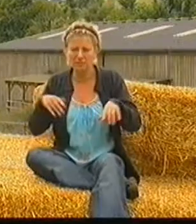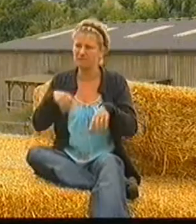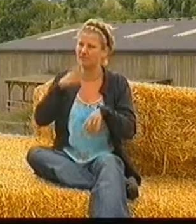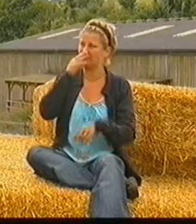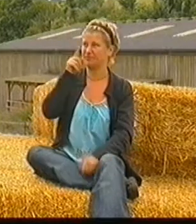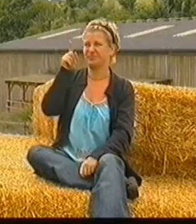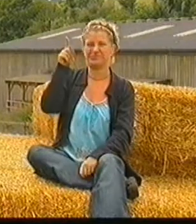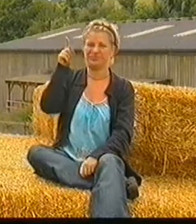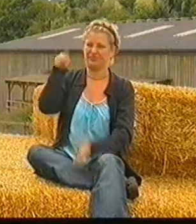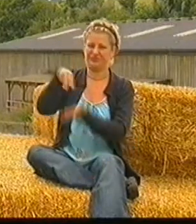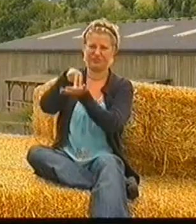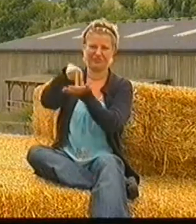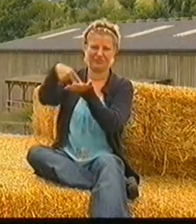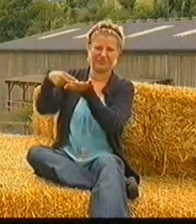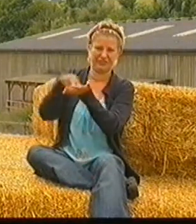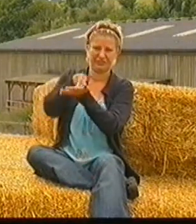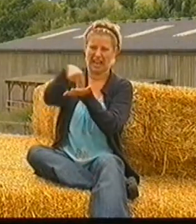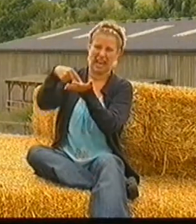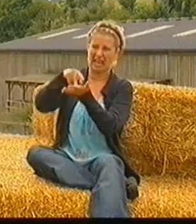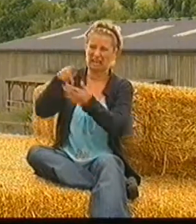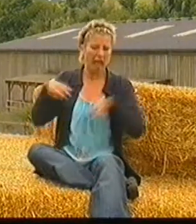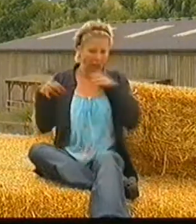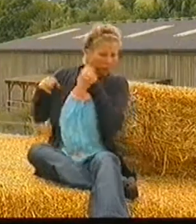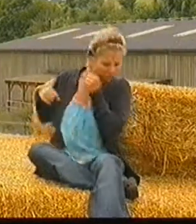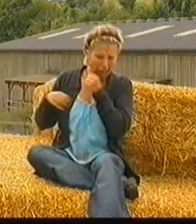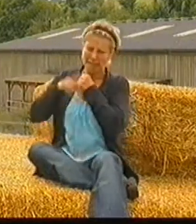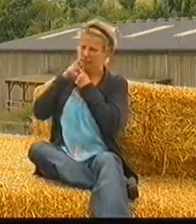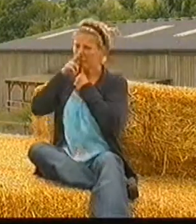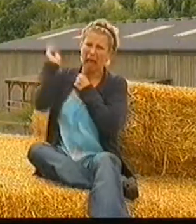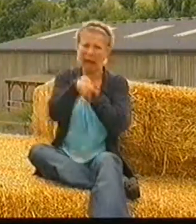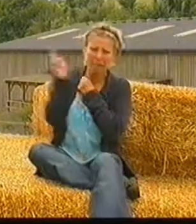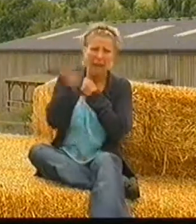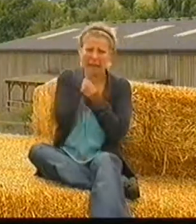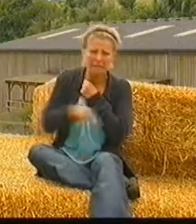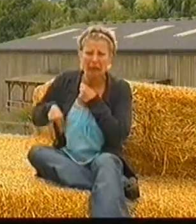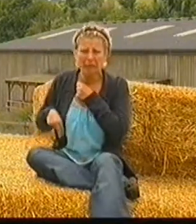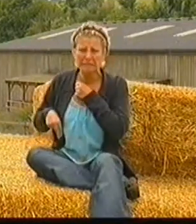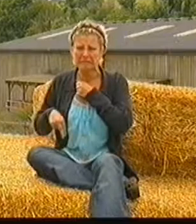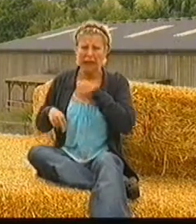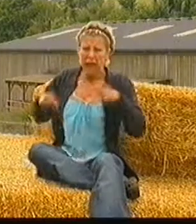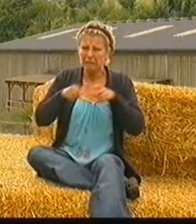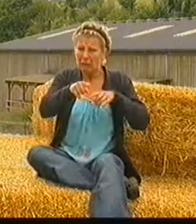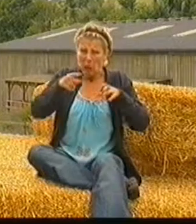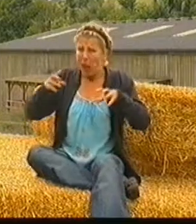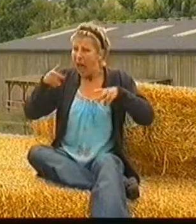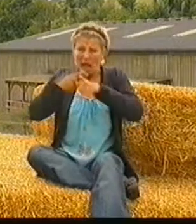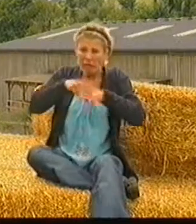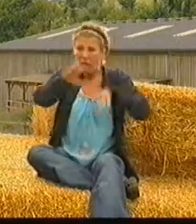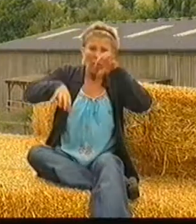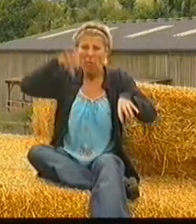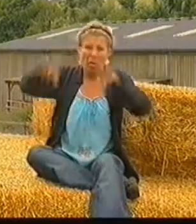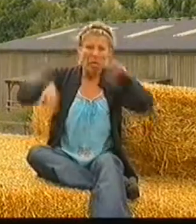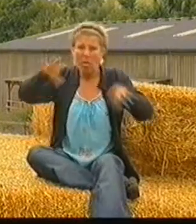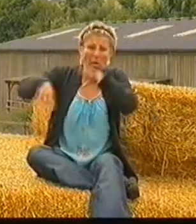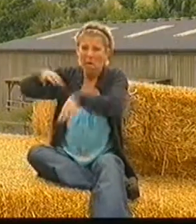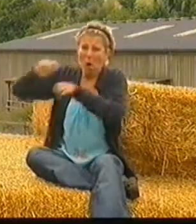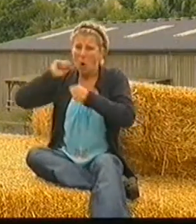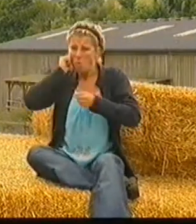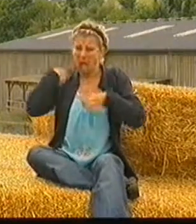tube inserted in the neck of the jar, which Rat was using to suck out the cider. "You're drunk," said Mr. Fox. "Mind your own business,"